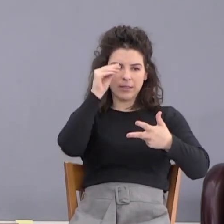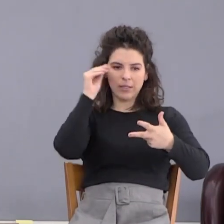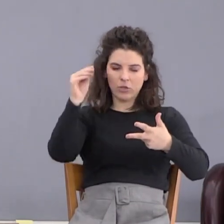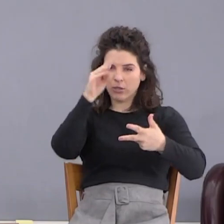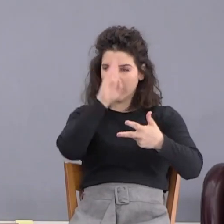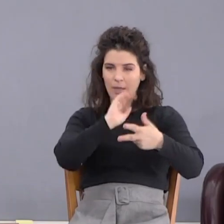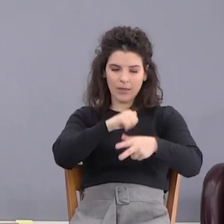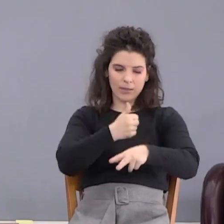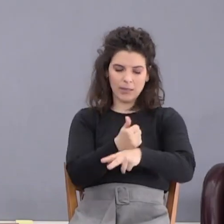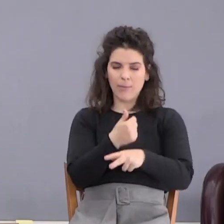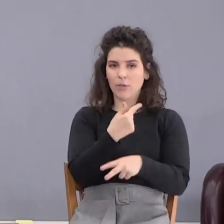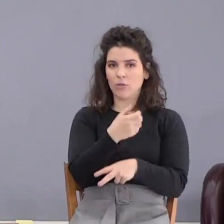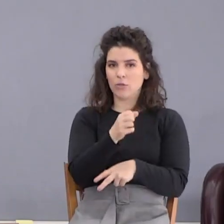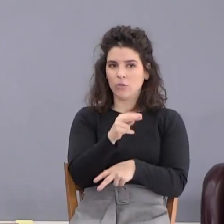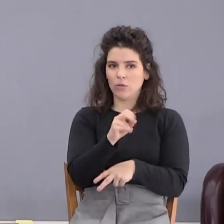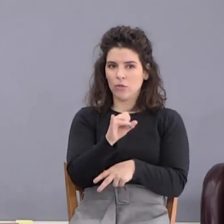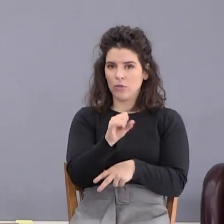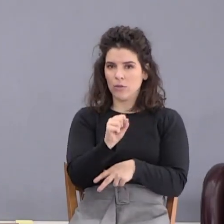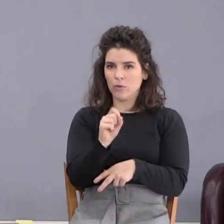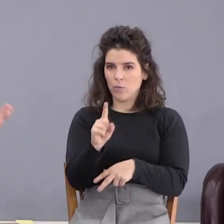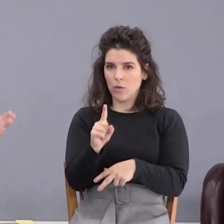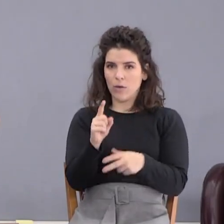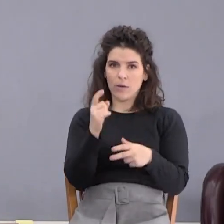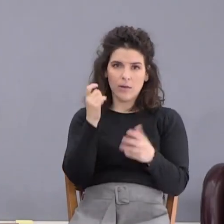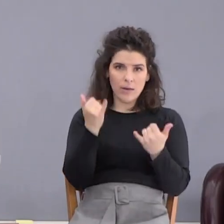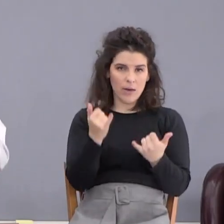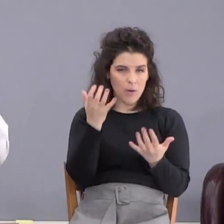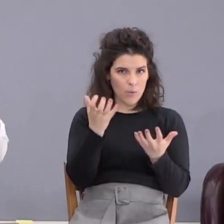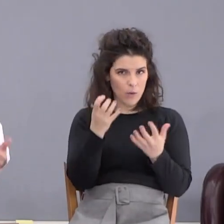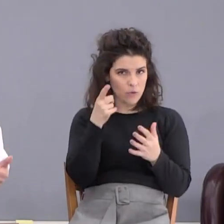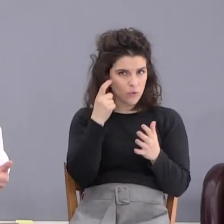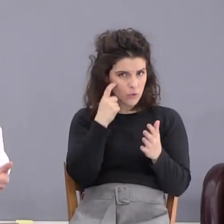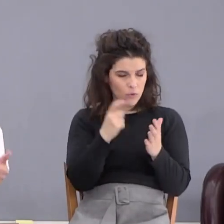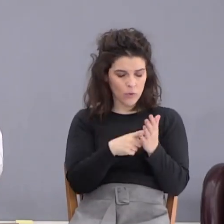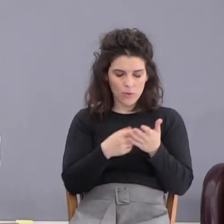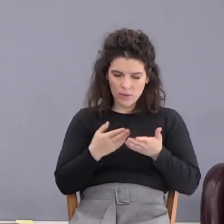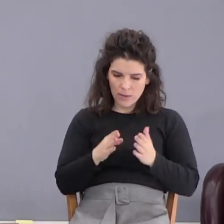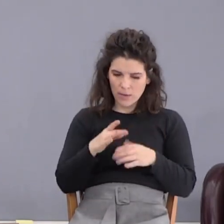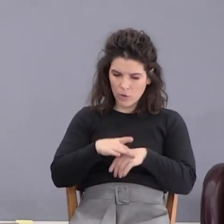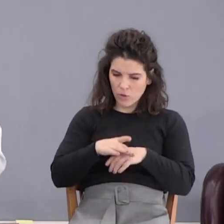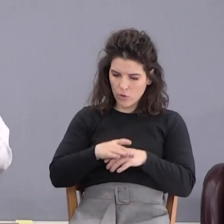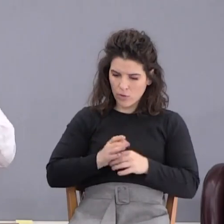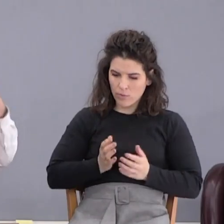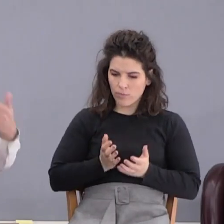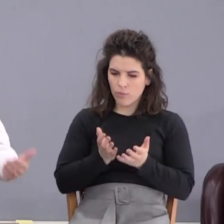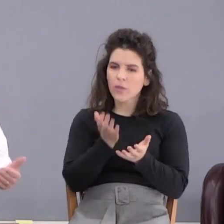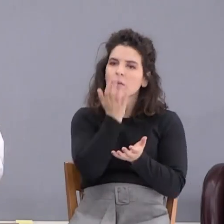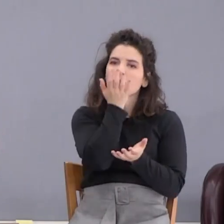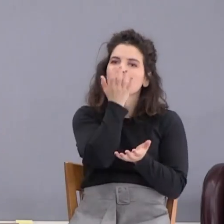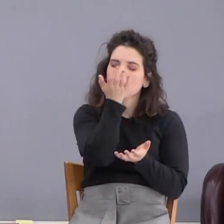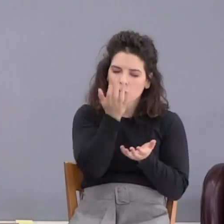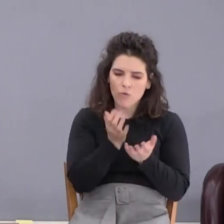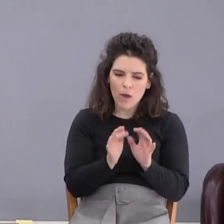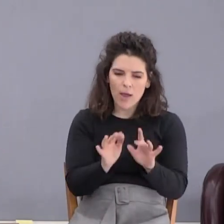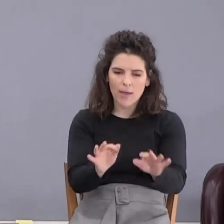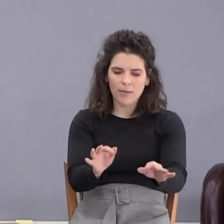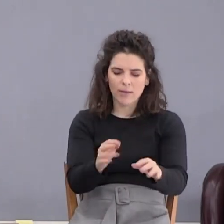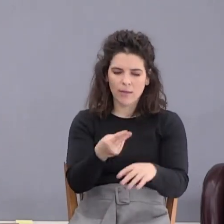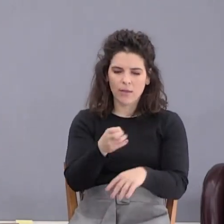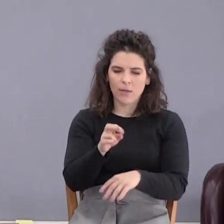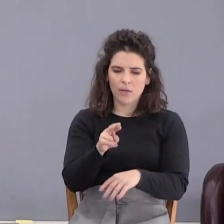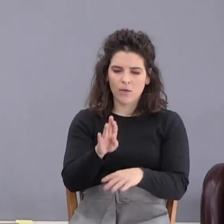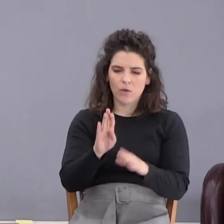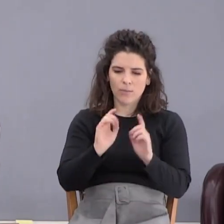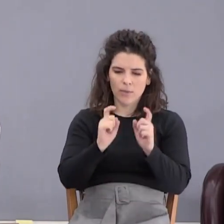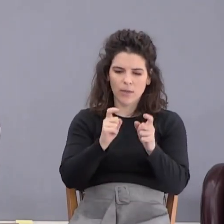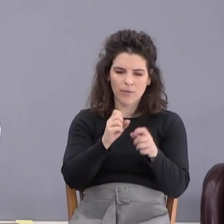chapter 1. Now, I want you to notice this. Again, verse 11, let the earth bring forth grass, the herb yielding seed, and the